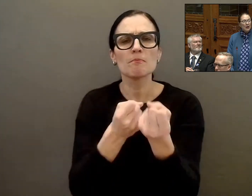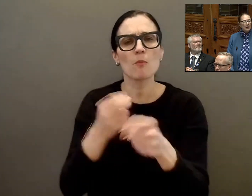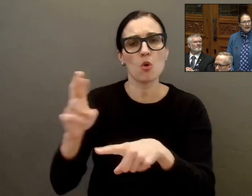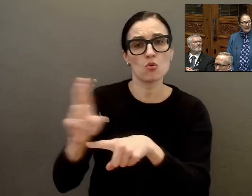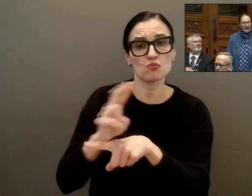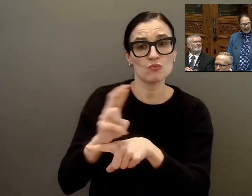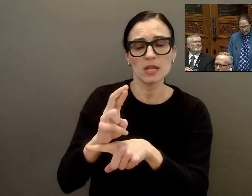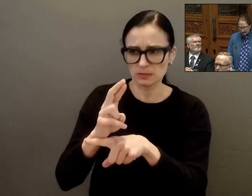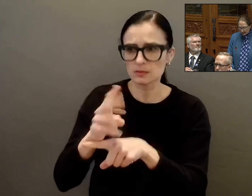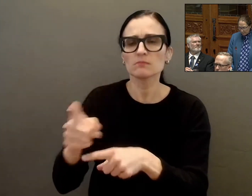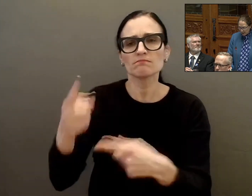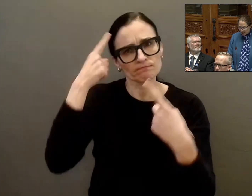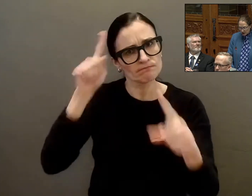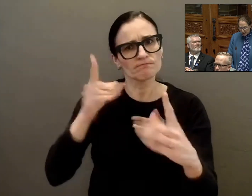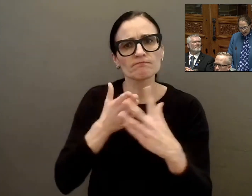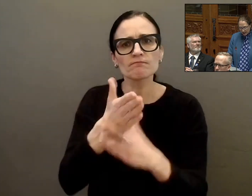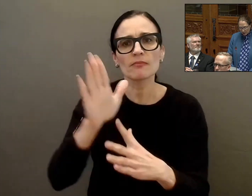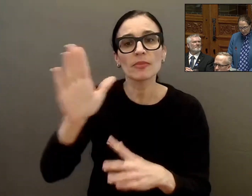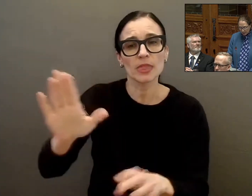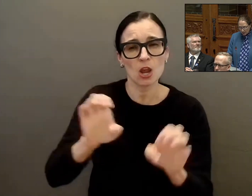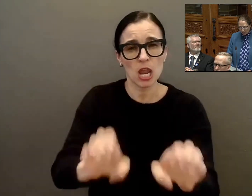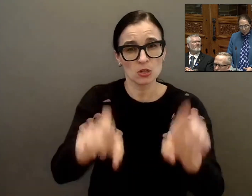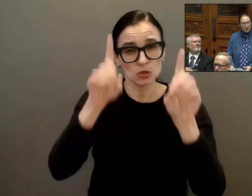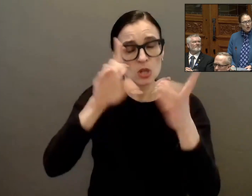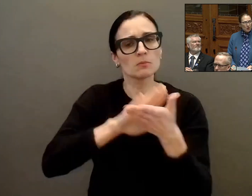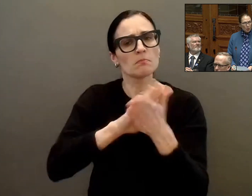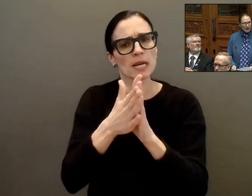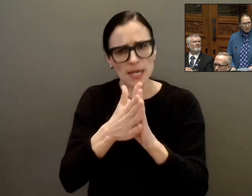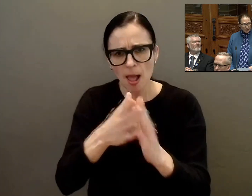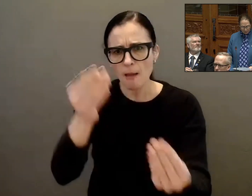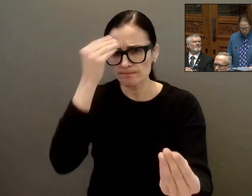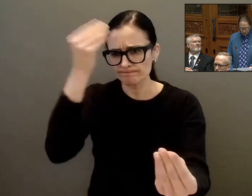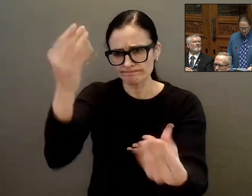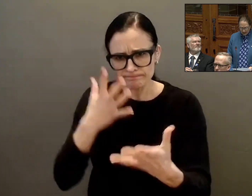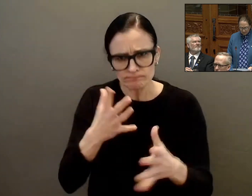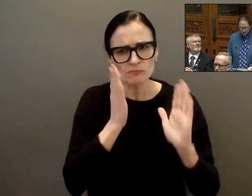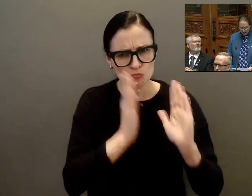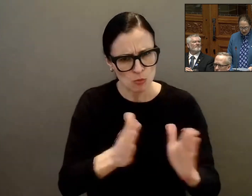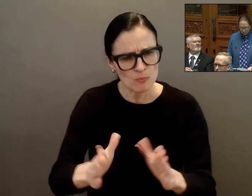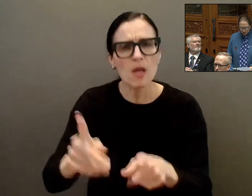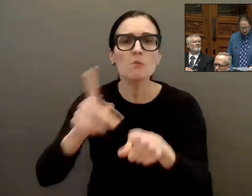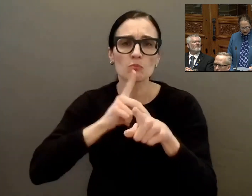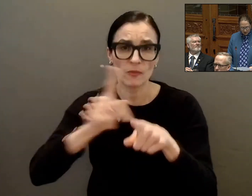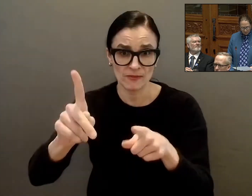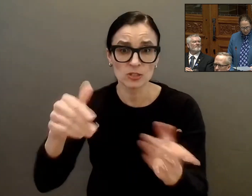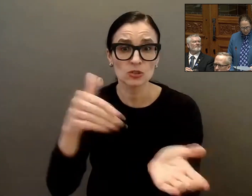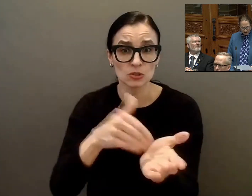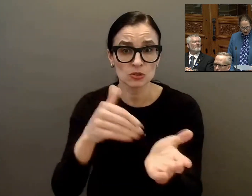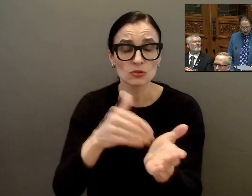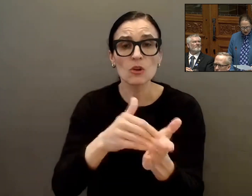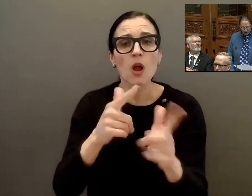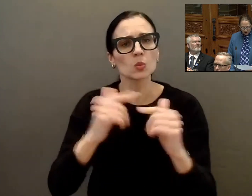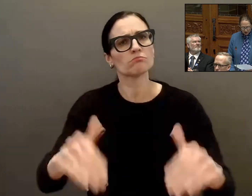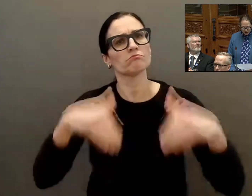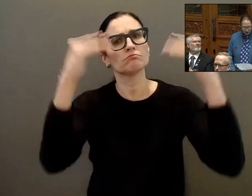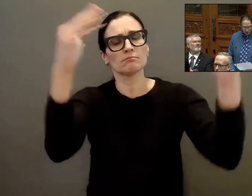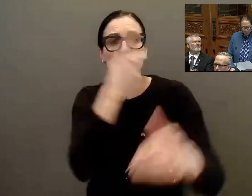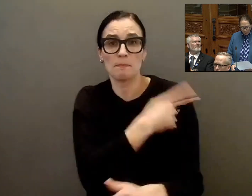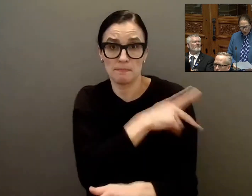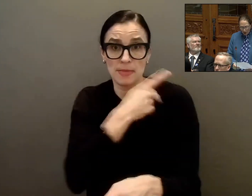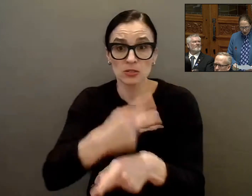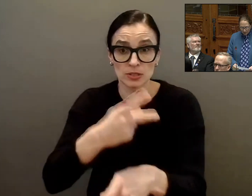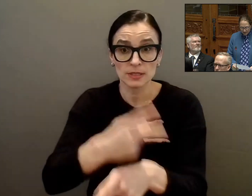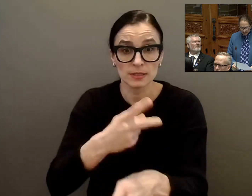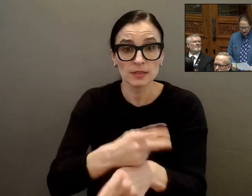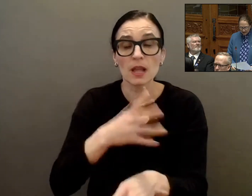physicians in enhancing patient care. We are so grateful for all the advocacy and work that they do for our residents' doctors,